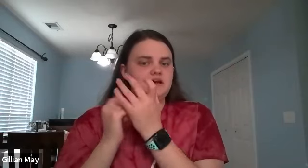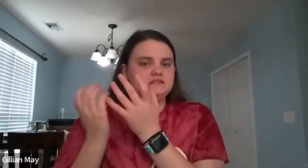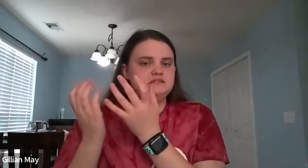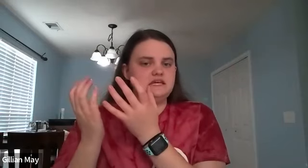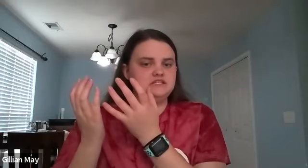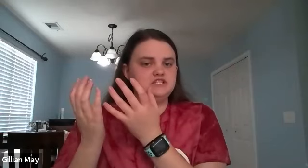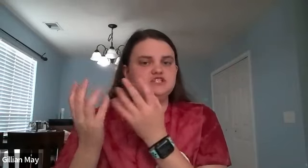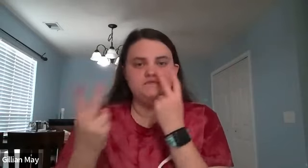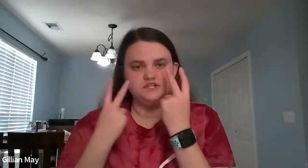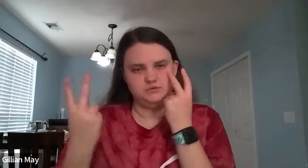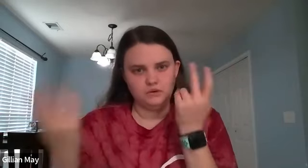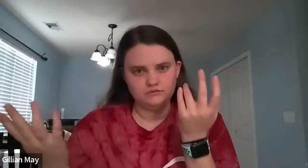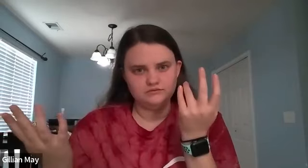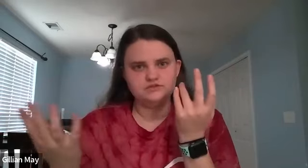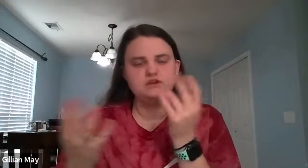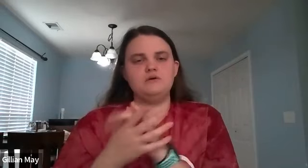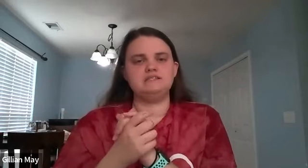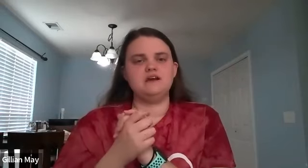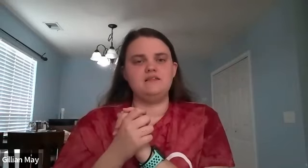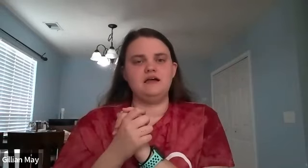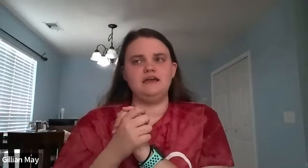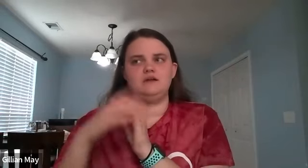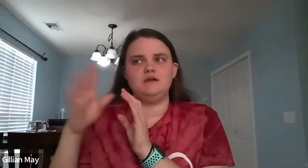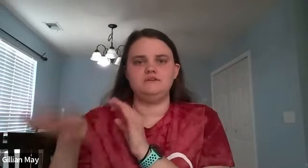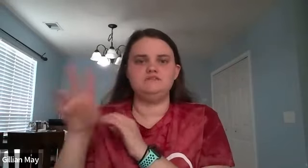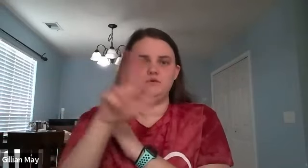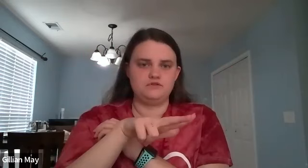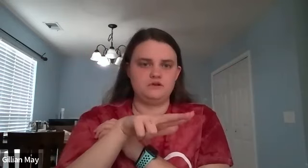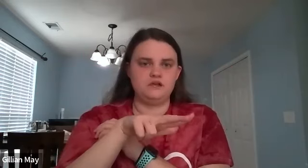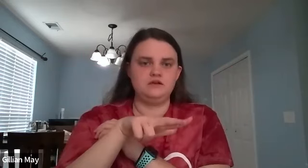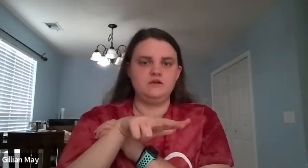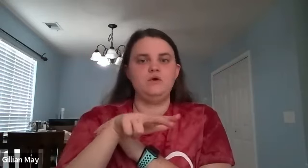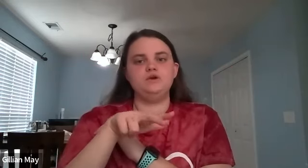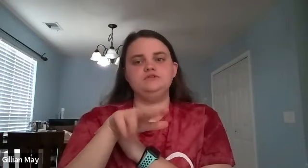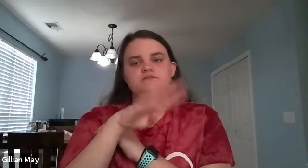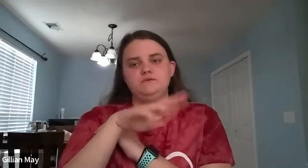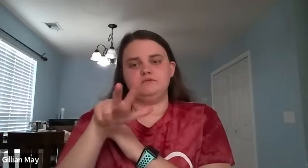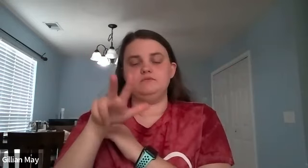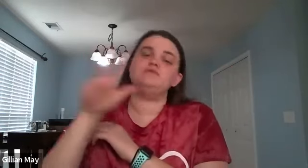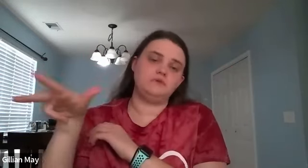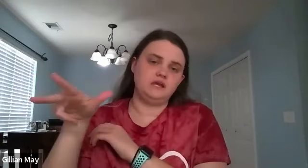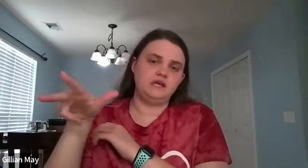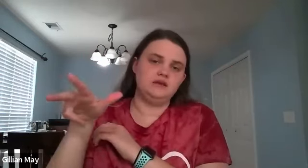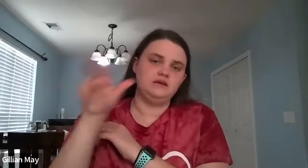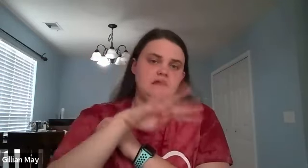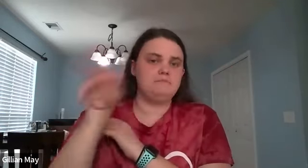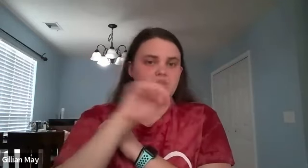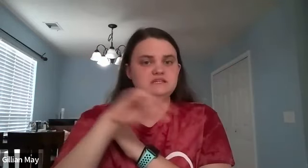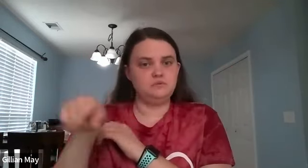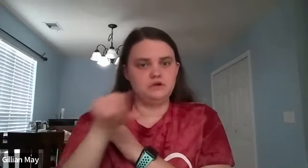because it's just so visual. So it's not like, okay, well, if you did 4, 3, or you did 4, 3, that bouncing would